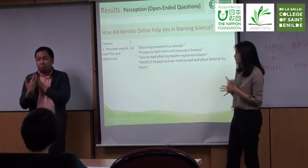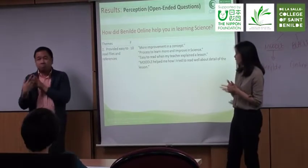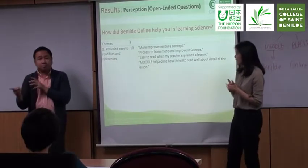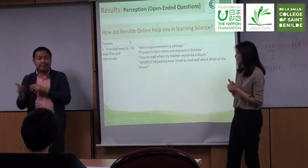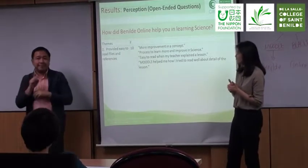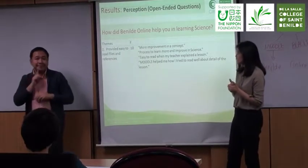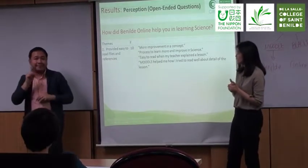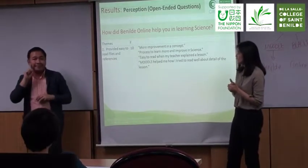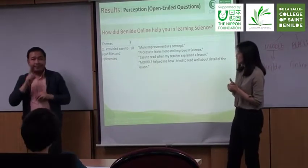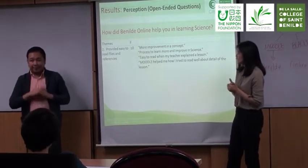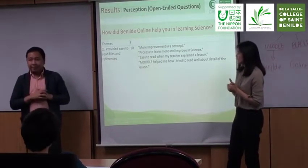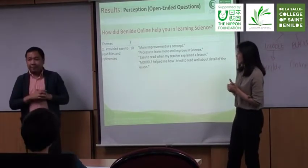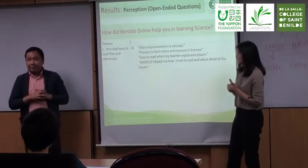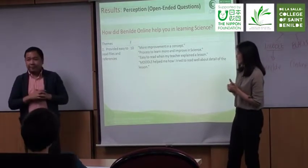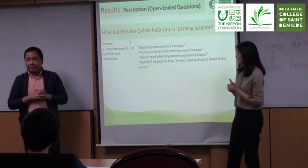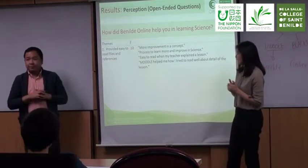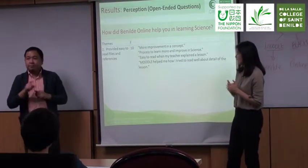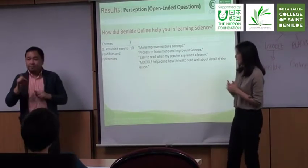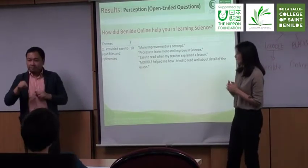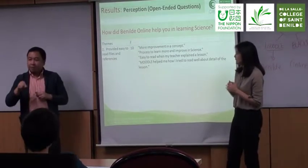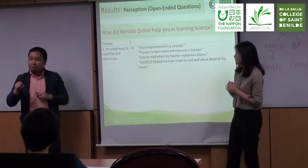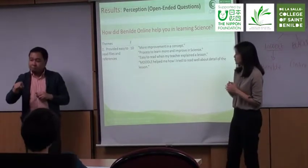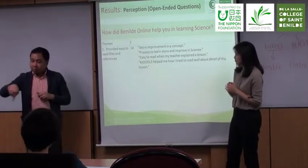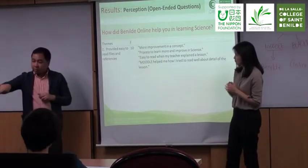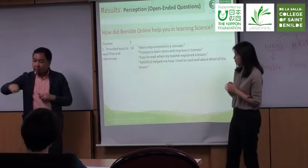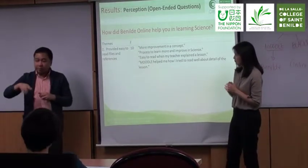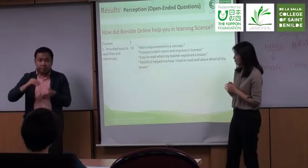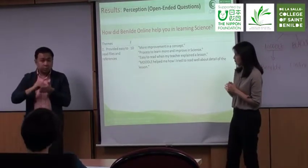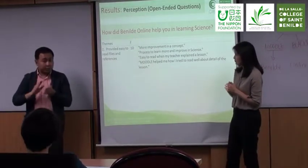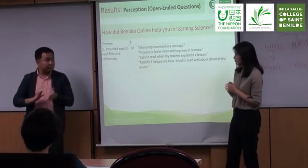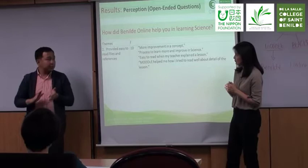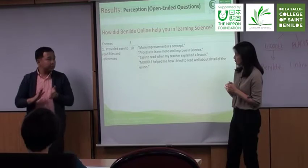have something that they can,